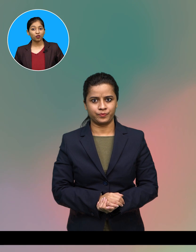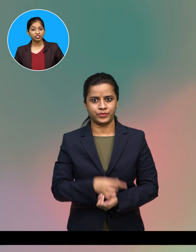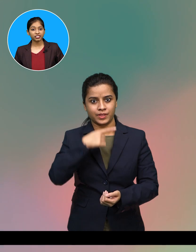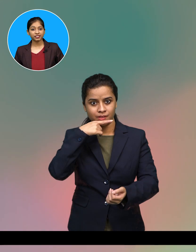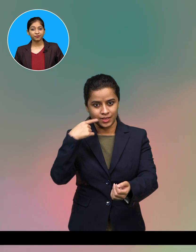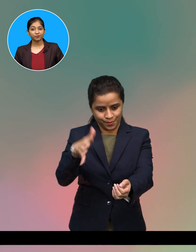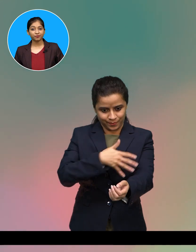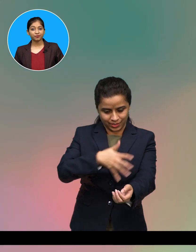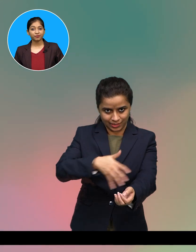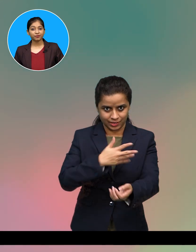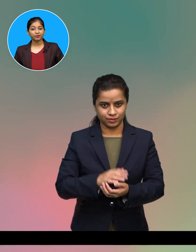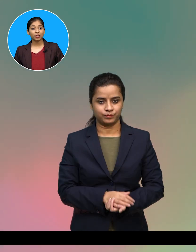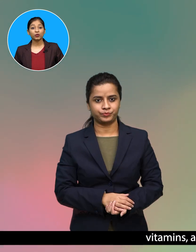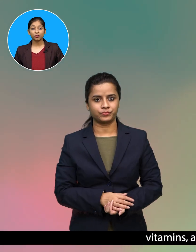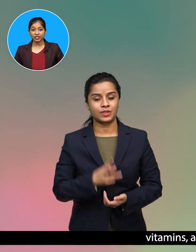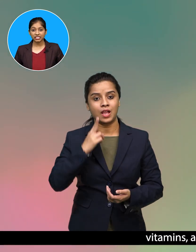hormones,